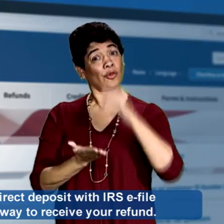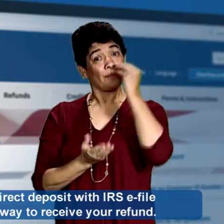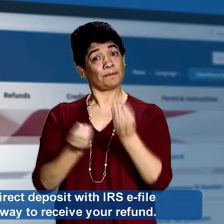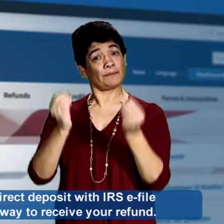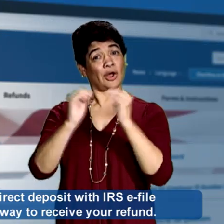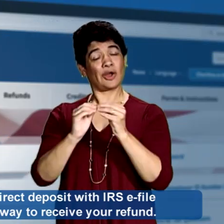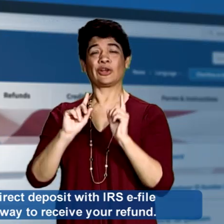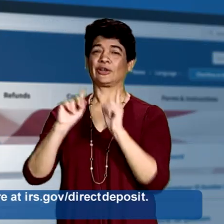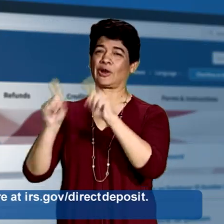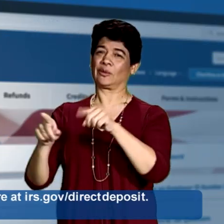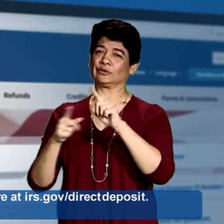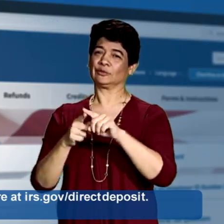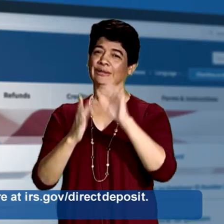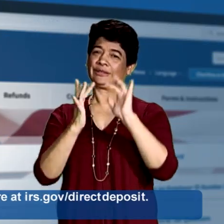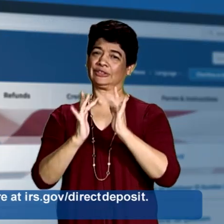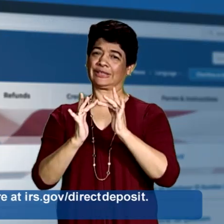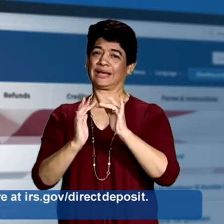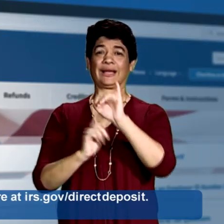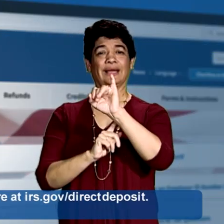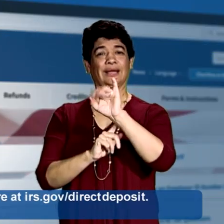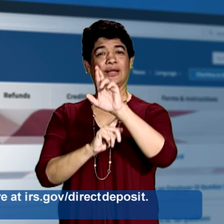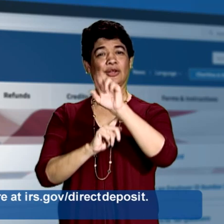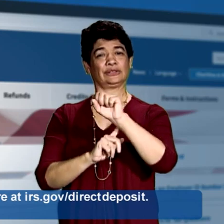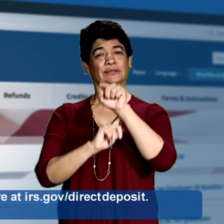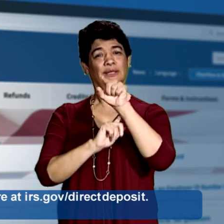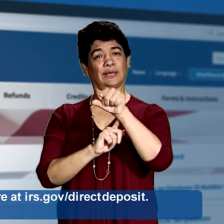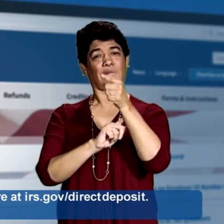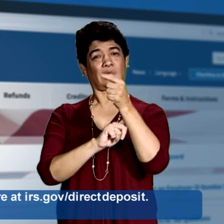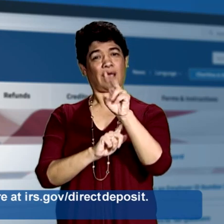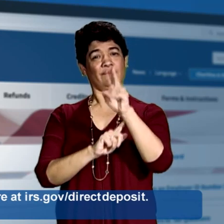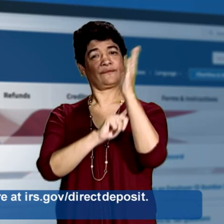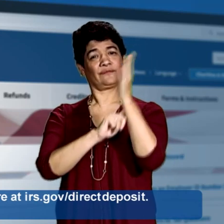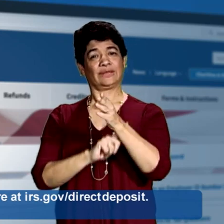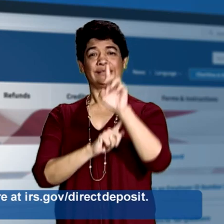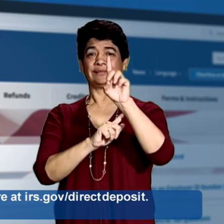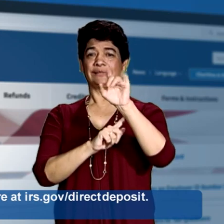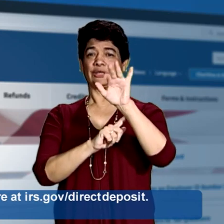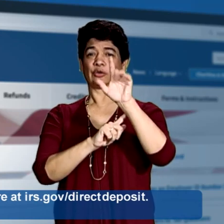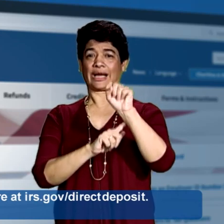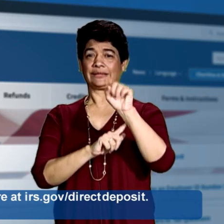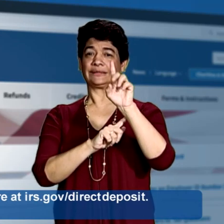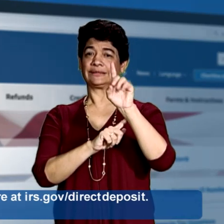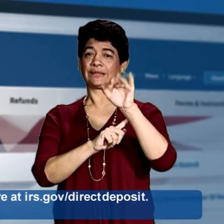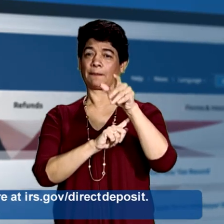Learn more at irs.gov slash direct deposit